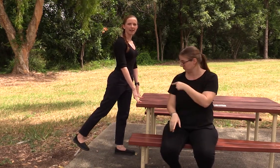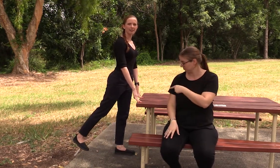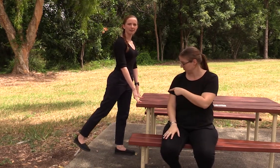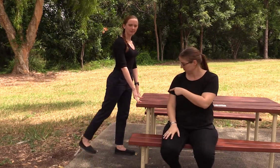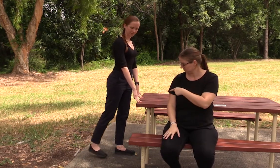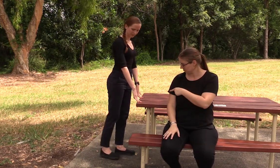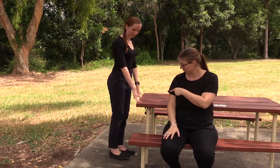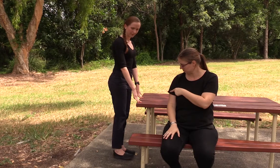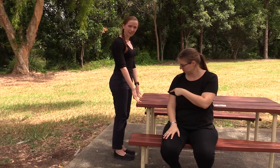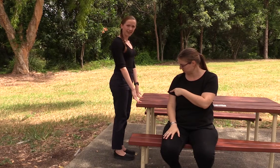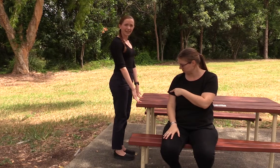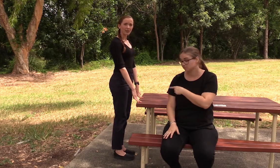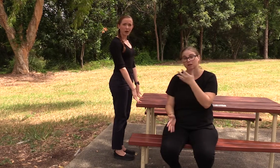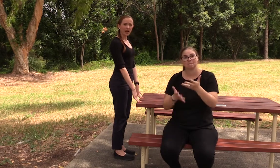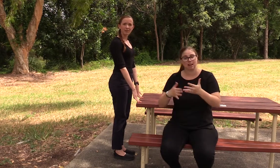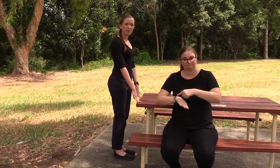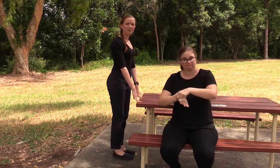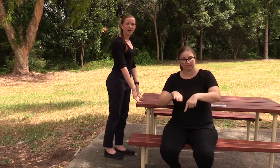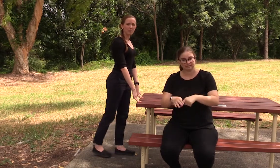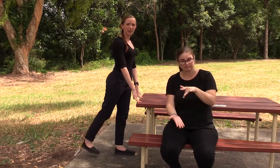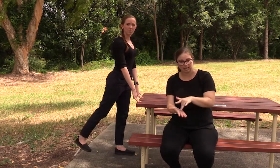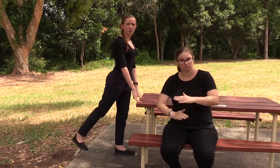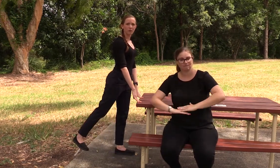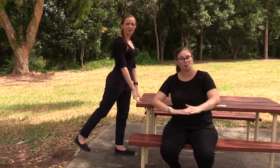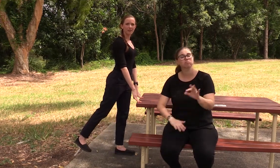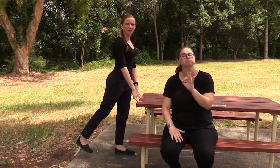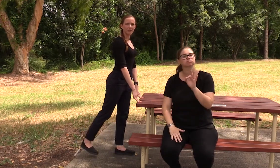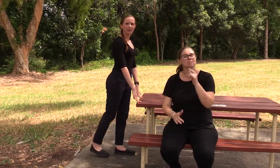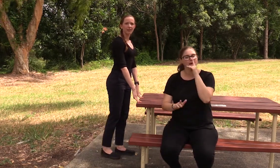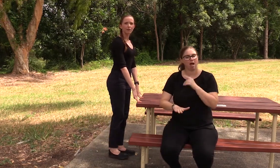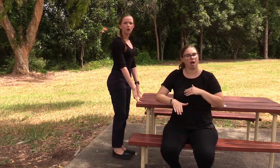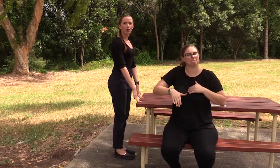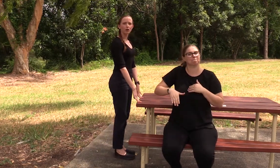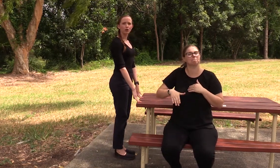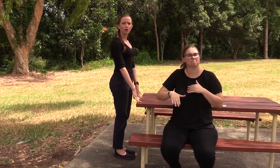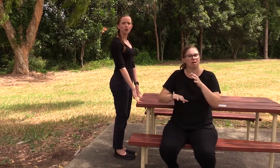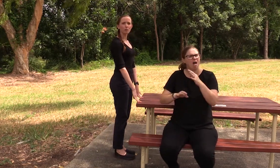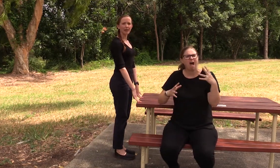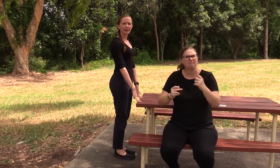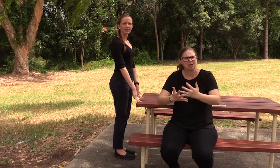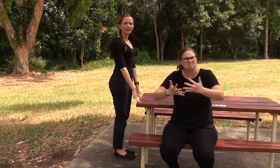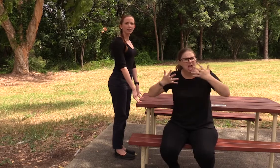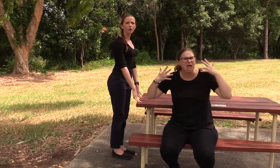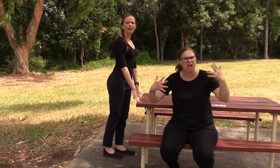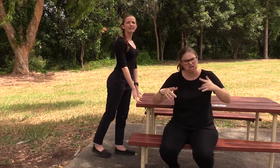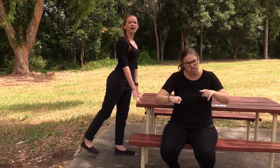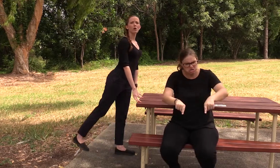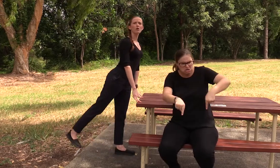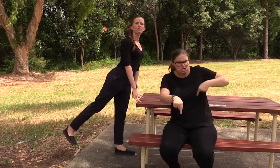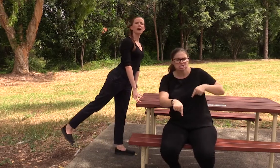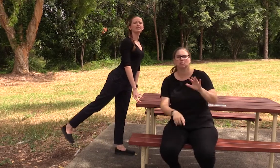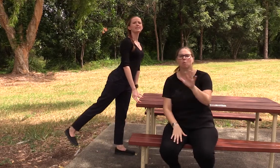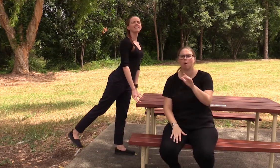leg down. They don't have to be very big movements. If you go too big, you'll end